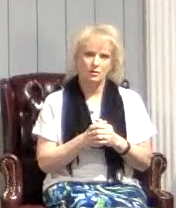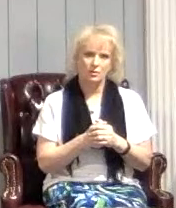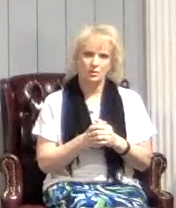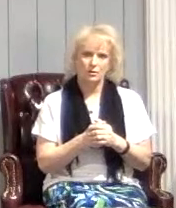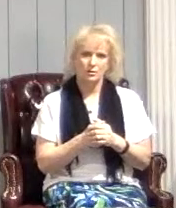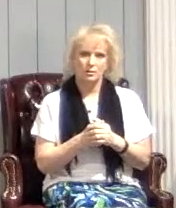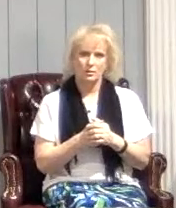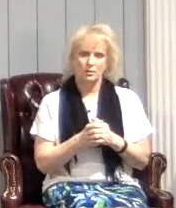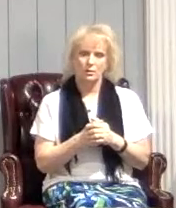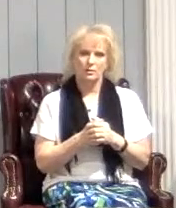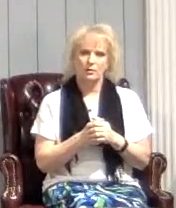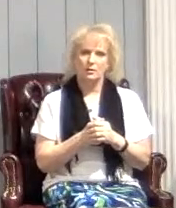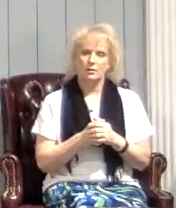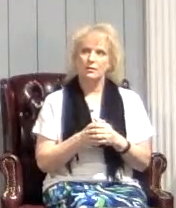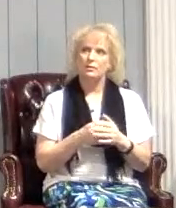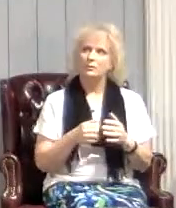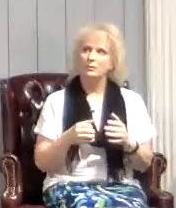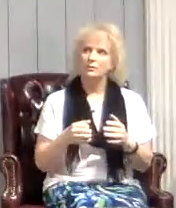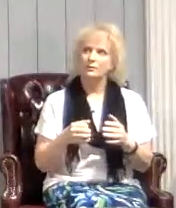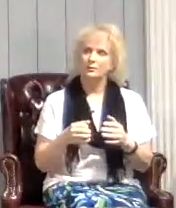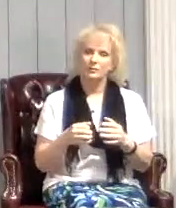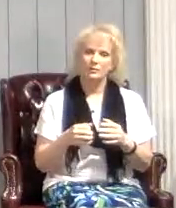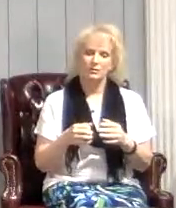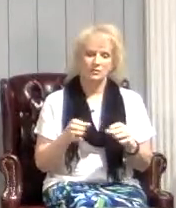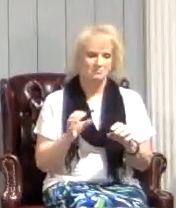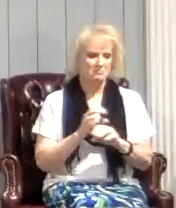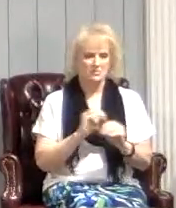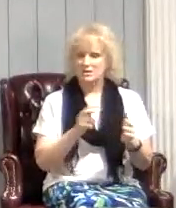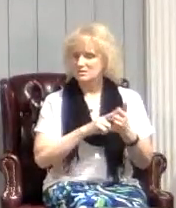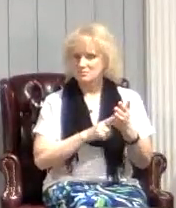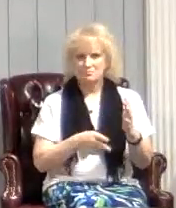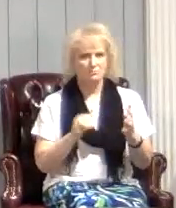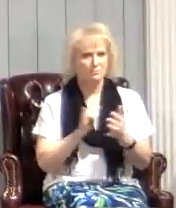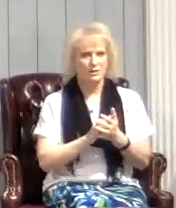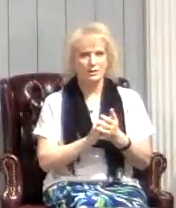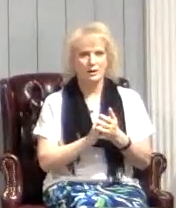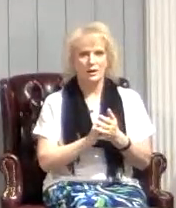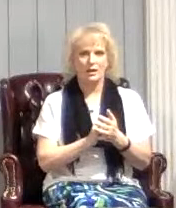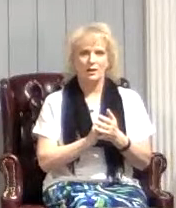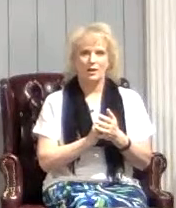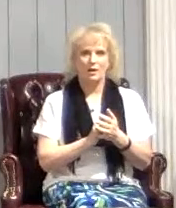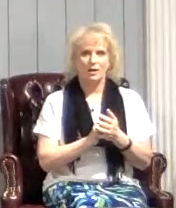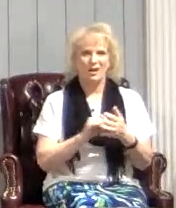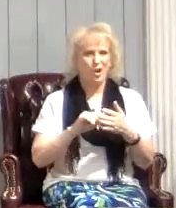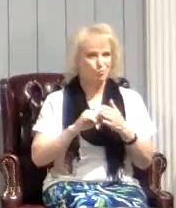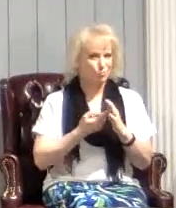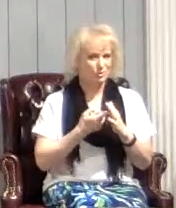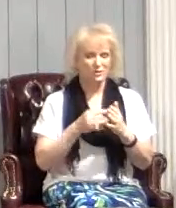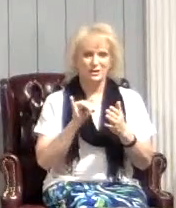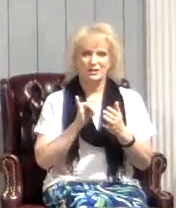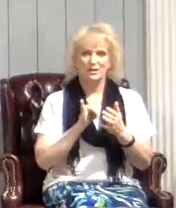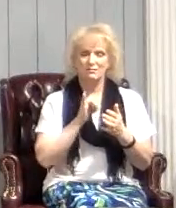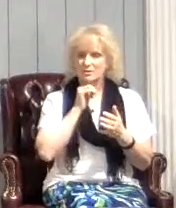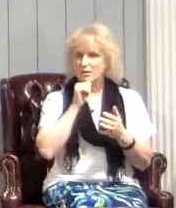to mean repair or restore something. It doesn't mean that. Originally, that's not what it meant.